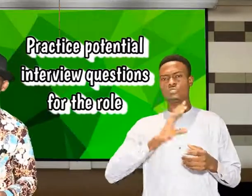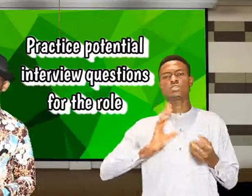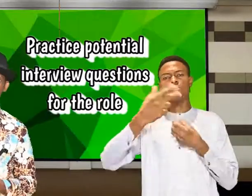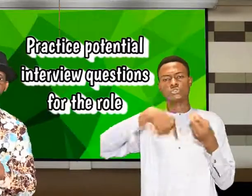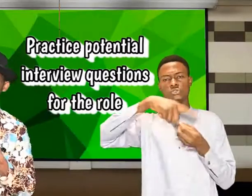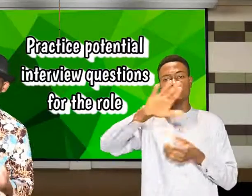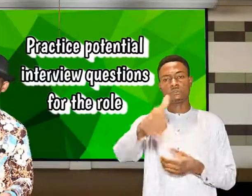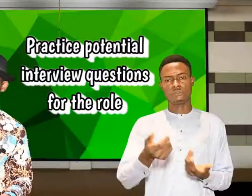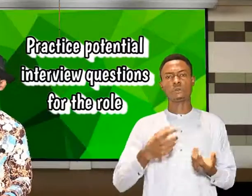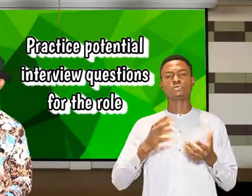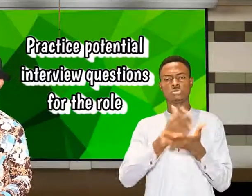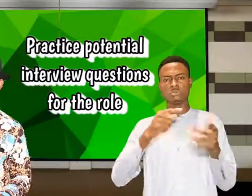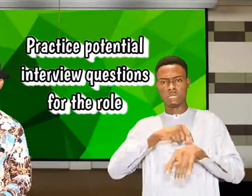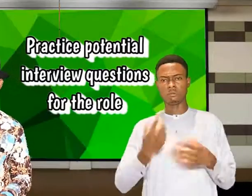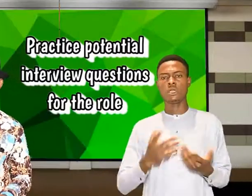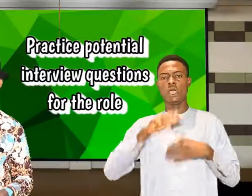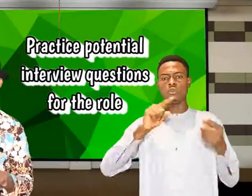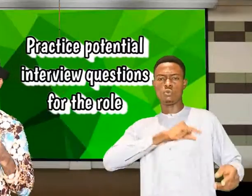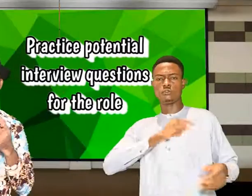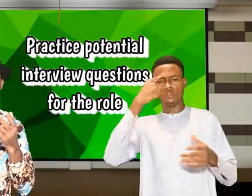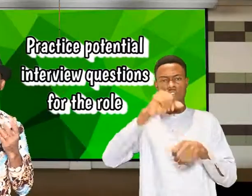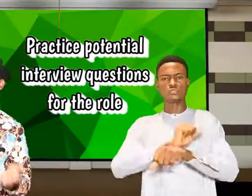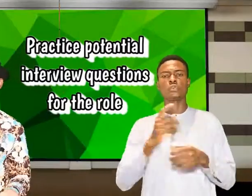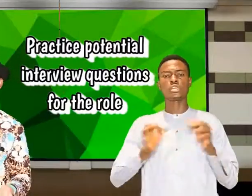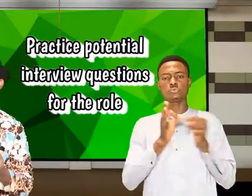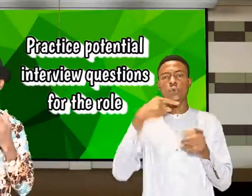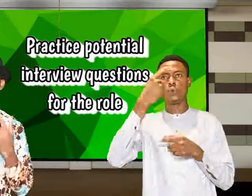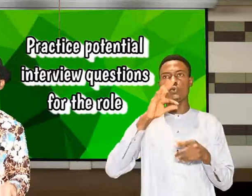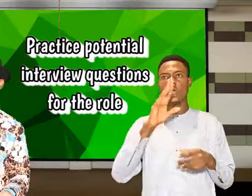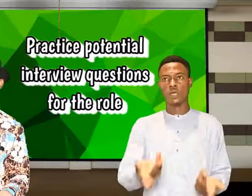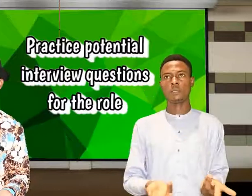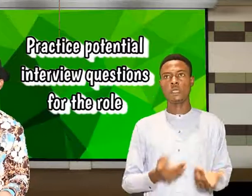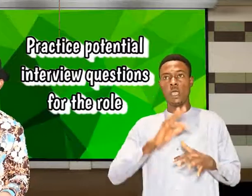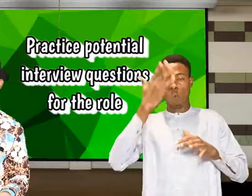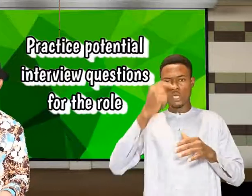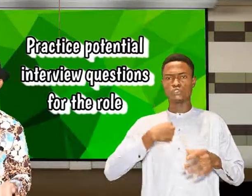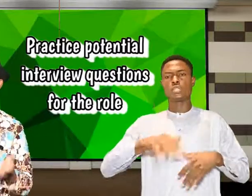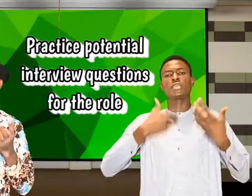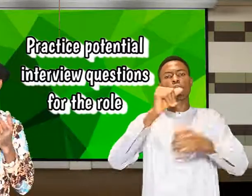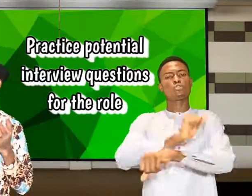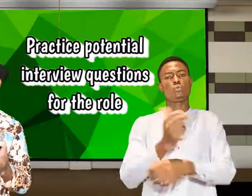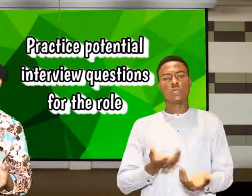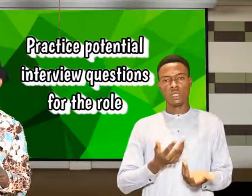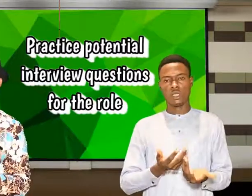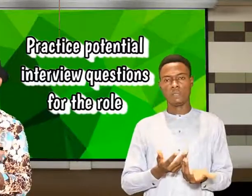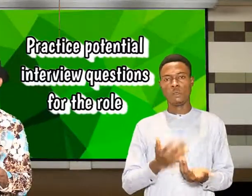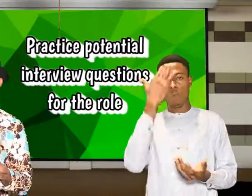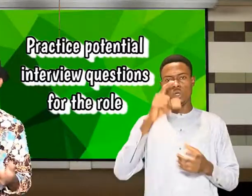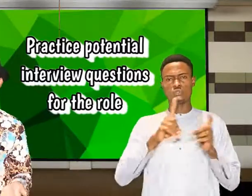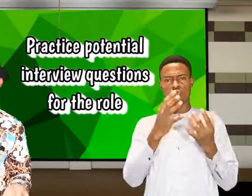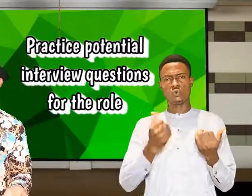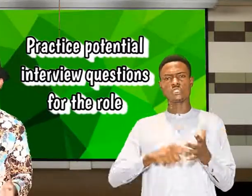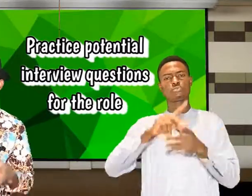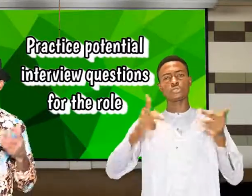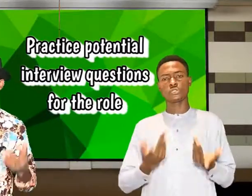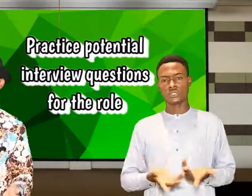sometimes have a way, tell us about how you qualify for this role, explain who you are, why should I hire you, why do you want